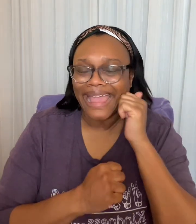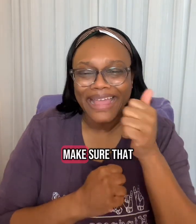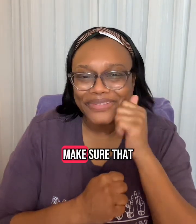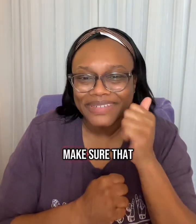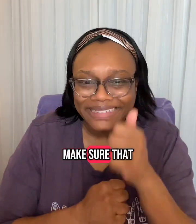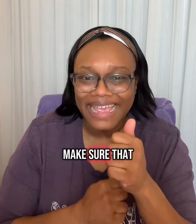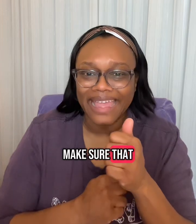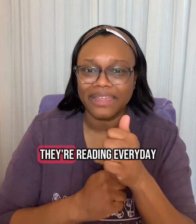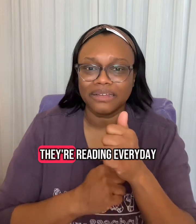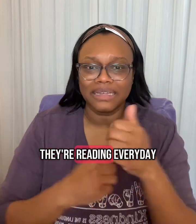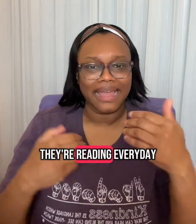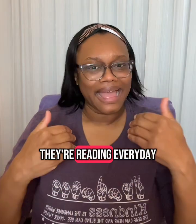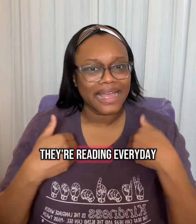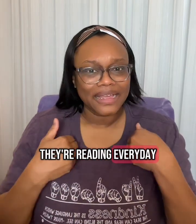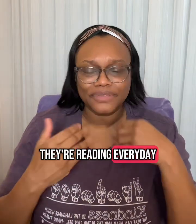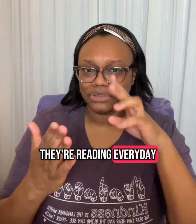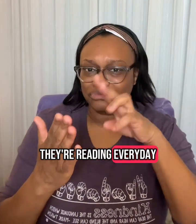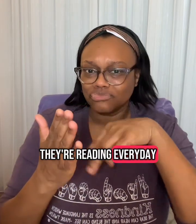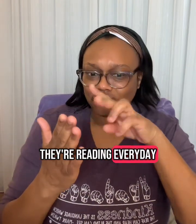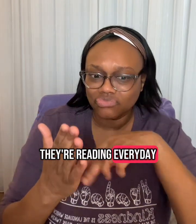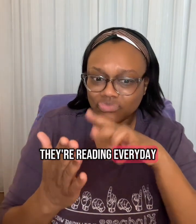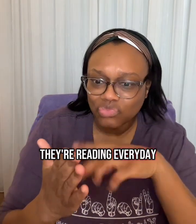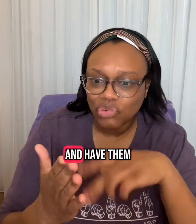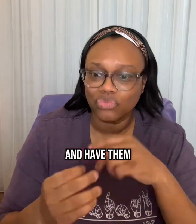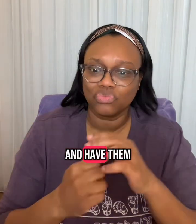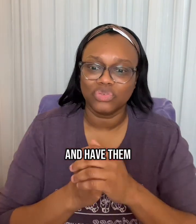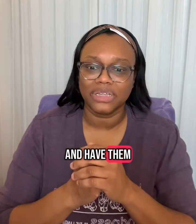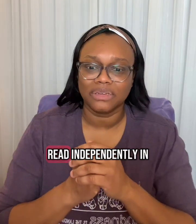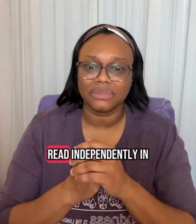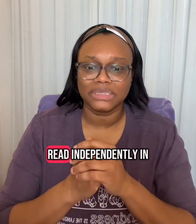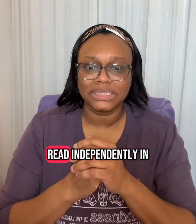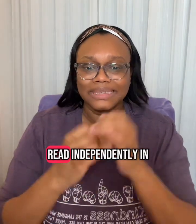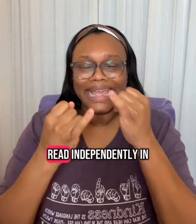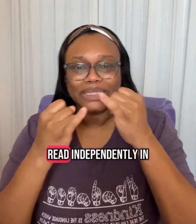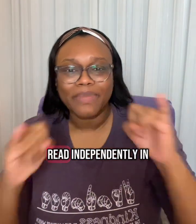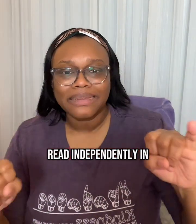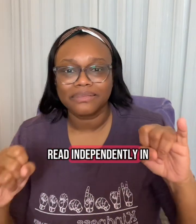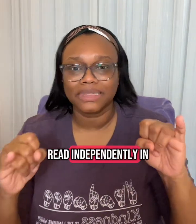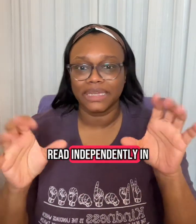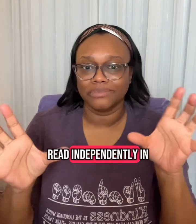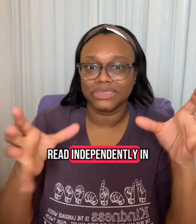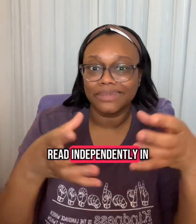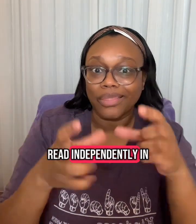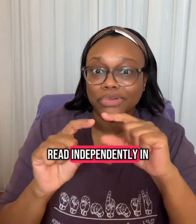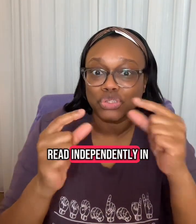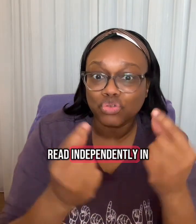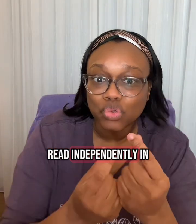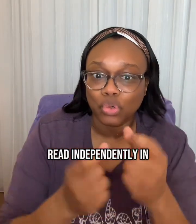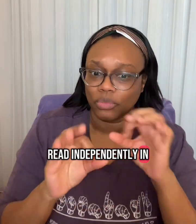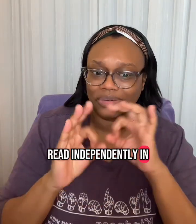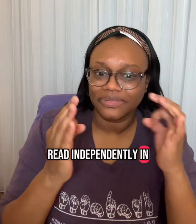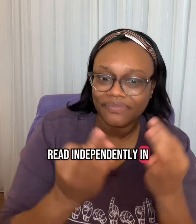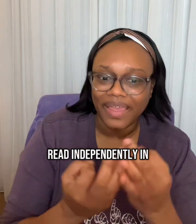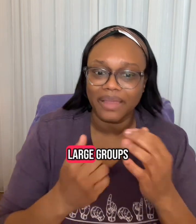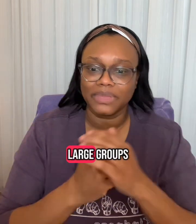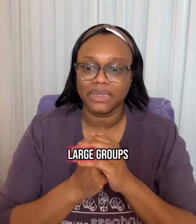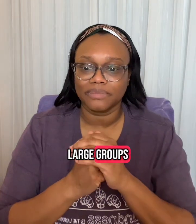Make sure that they're reading every day and have them read independently in large groups,